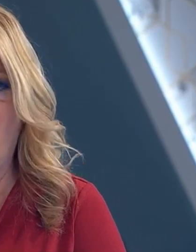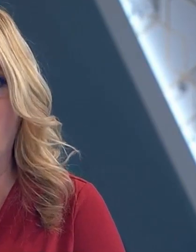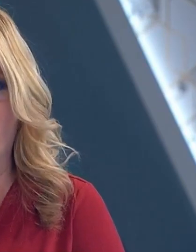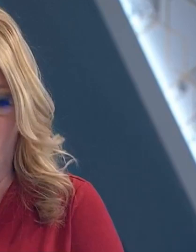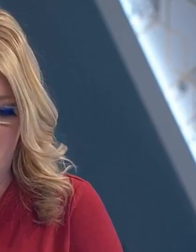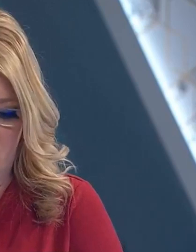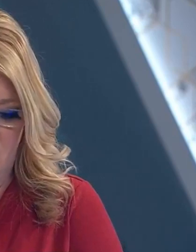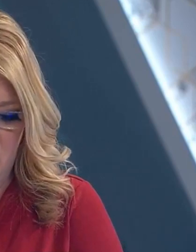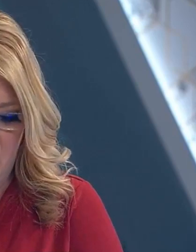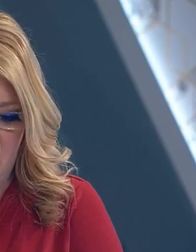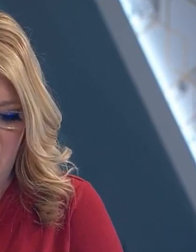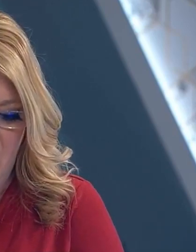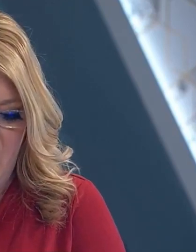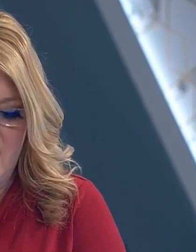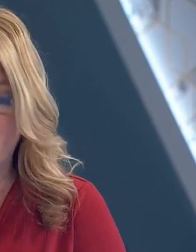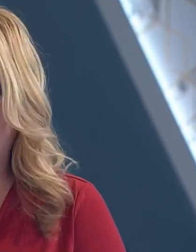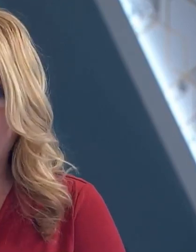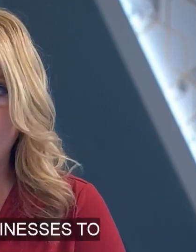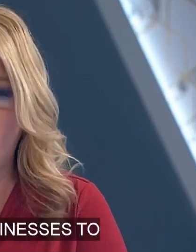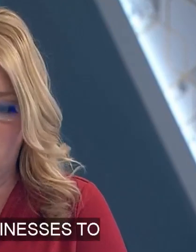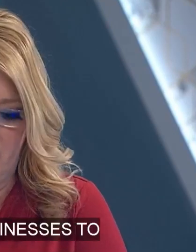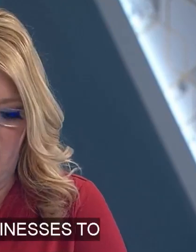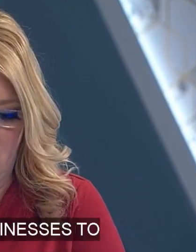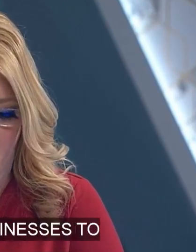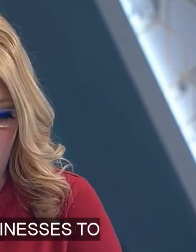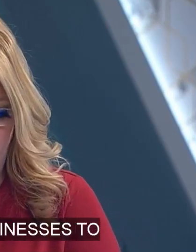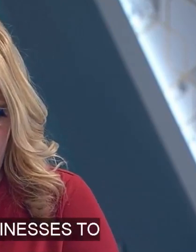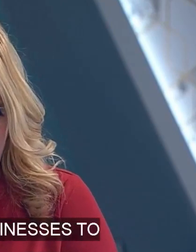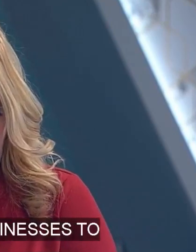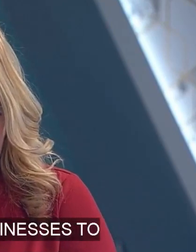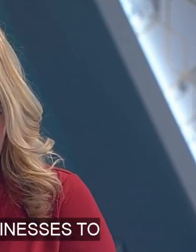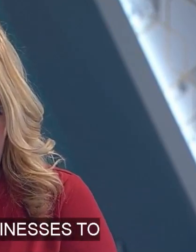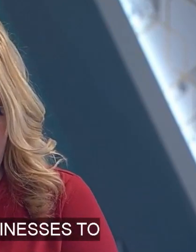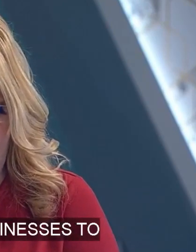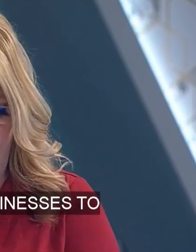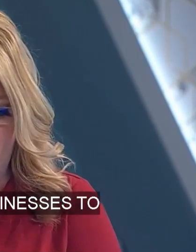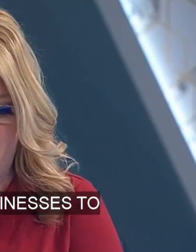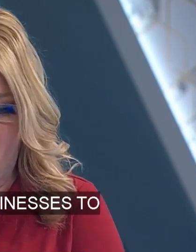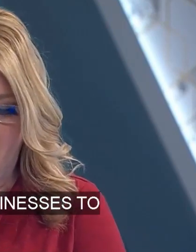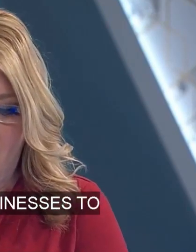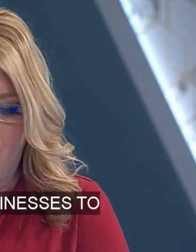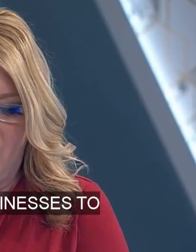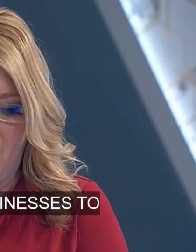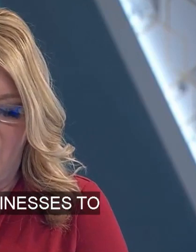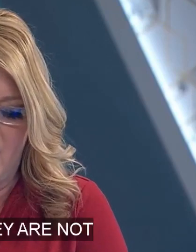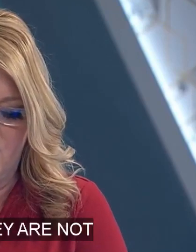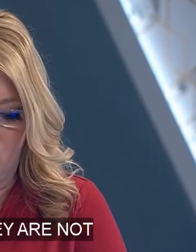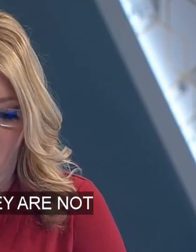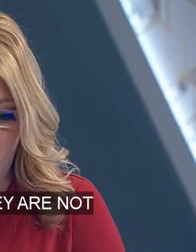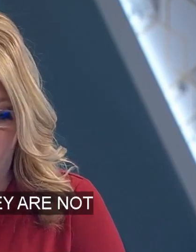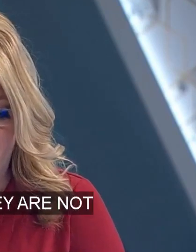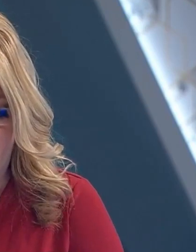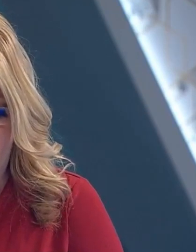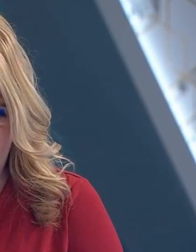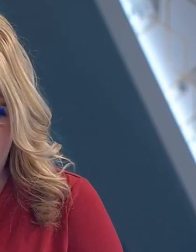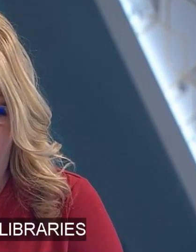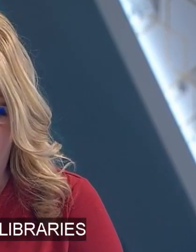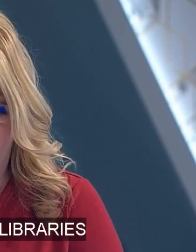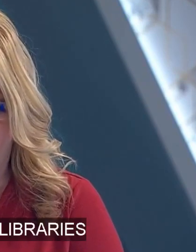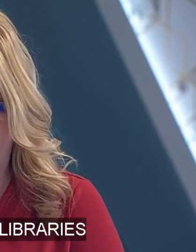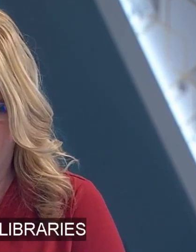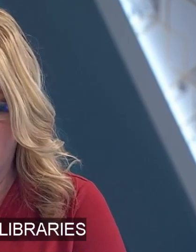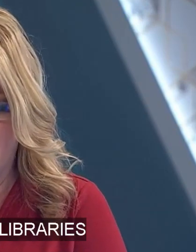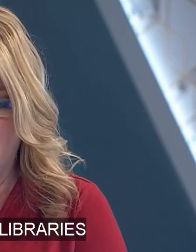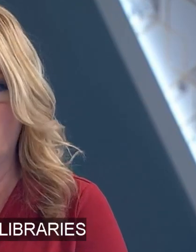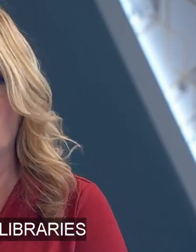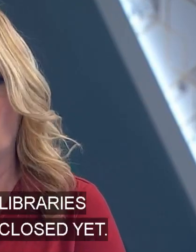daily, and aggressive cleaning. He's not ordering libraries or daycares closed yet, but as for libraries, he is